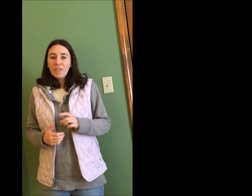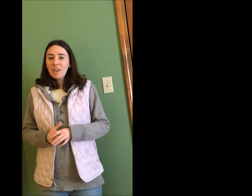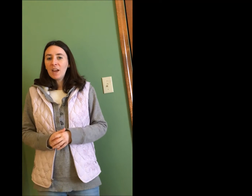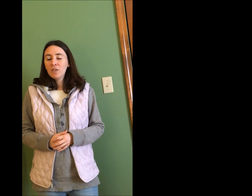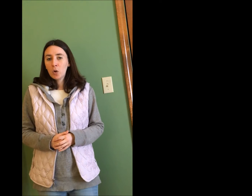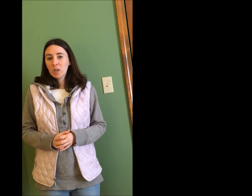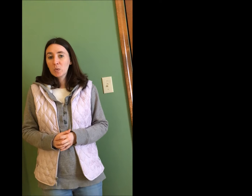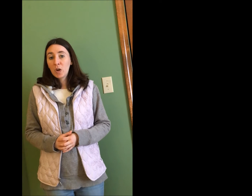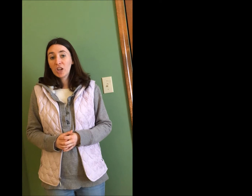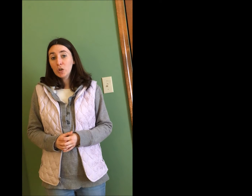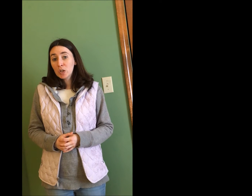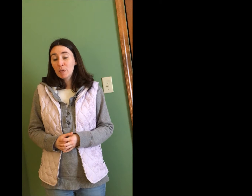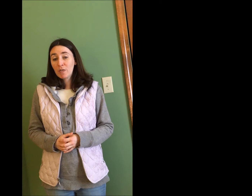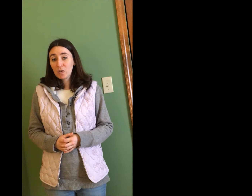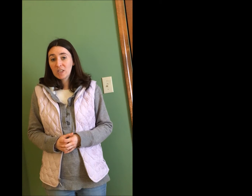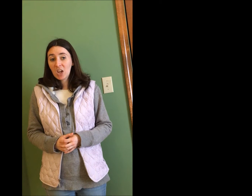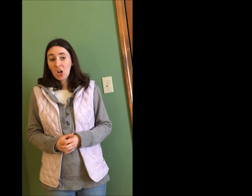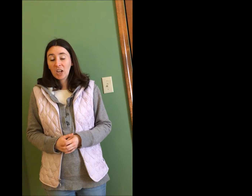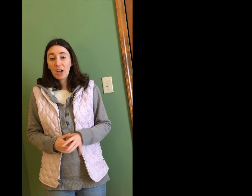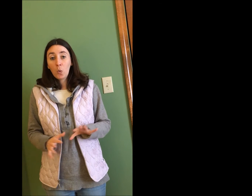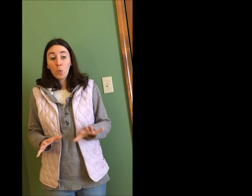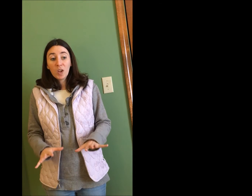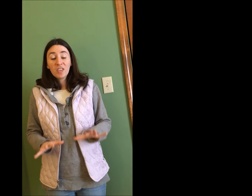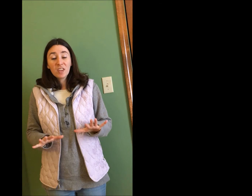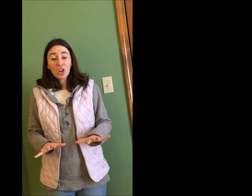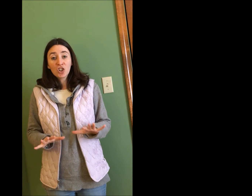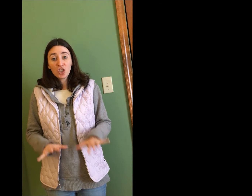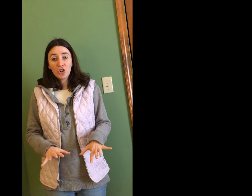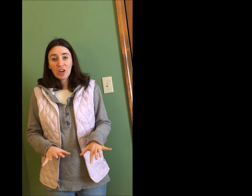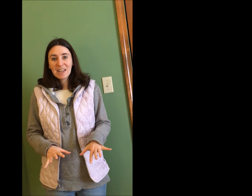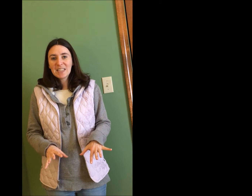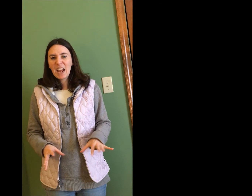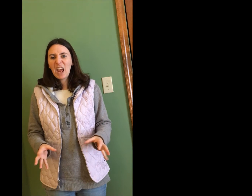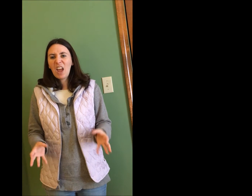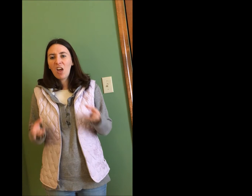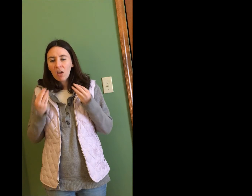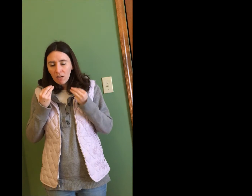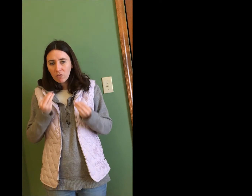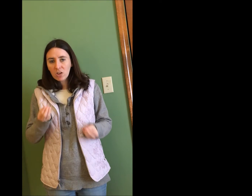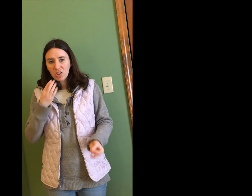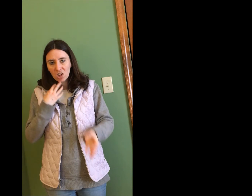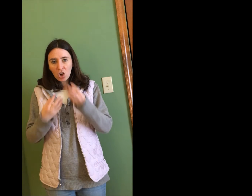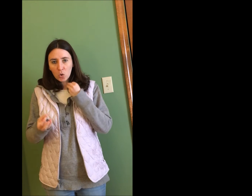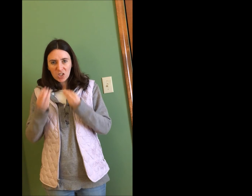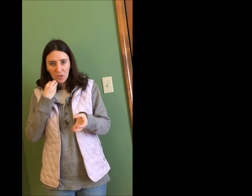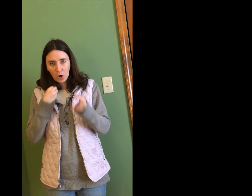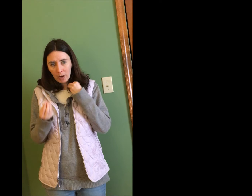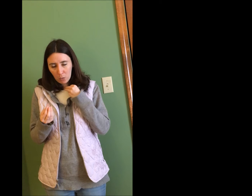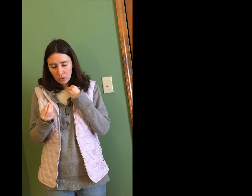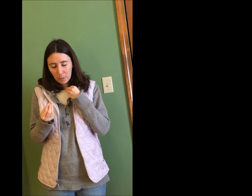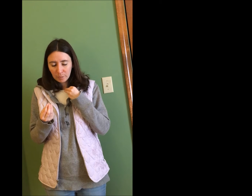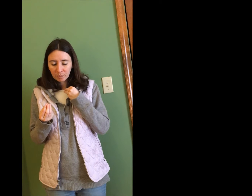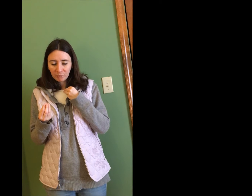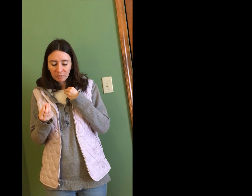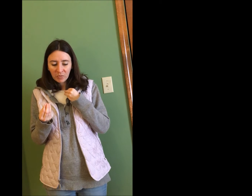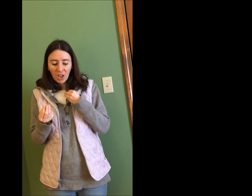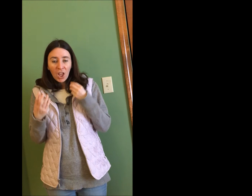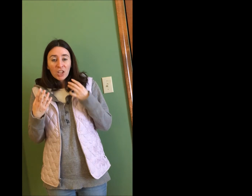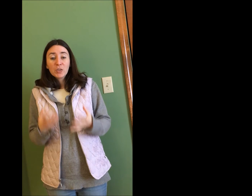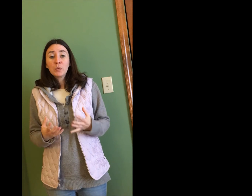thing I've noticed when I do use my food song with the young children is everything goes in their mouth. So